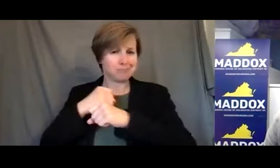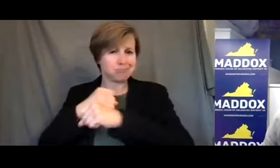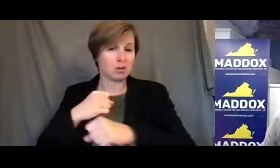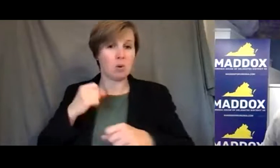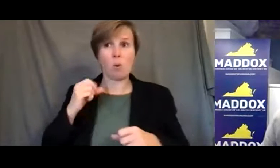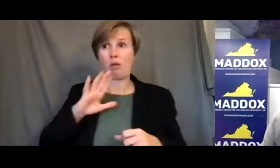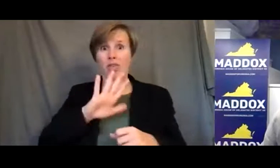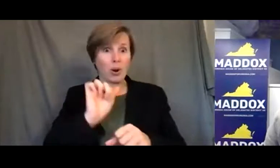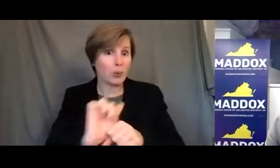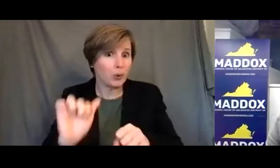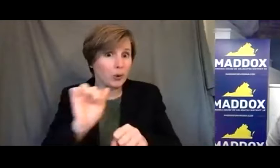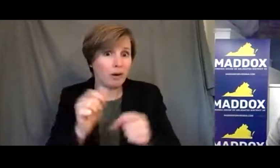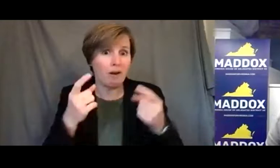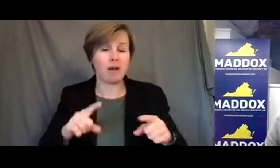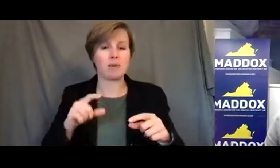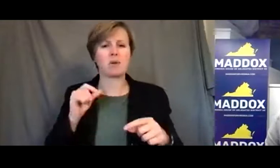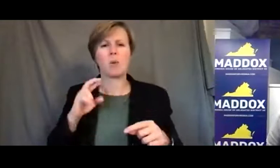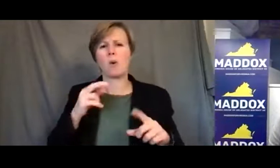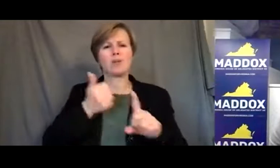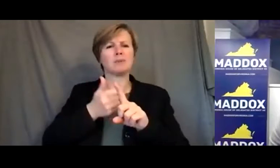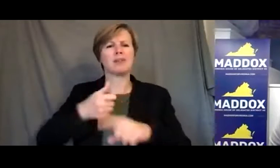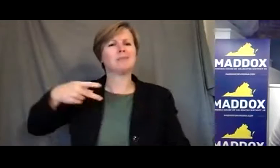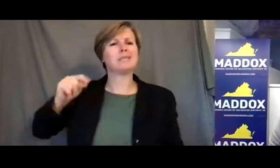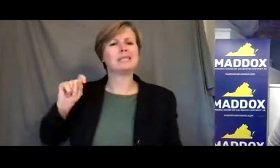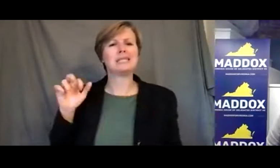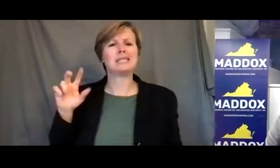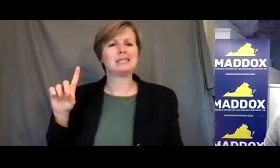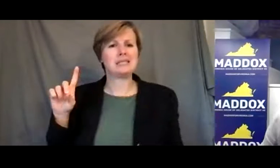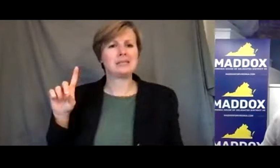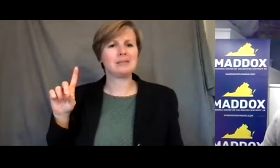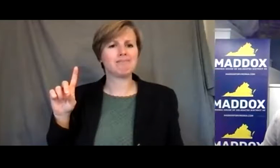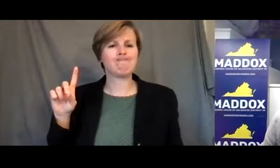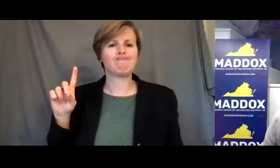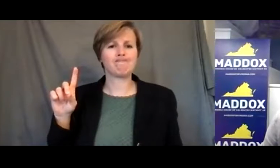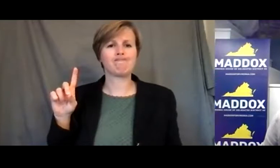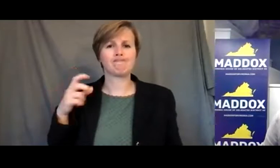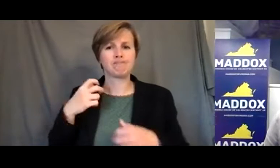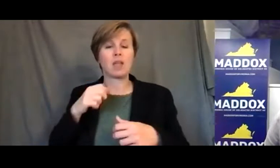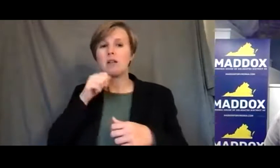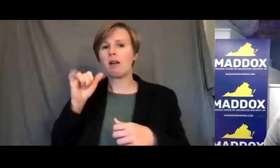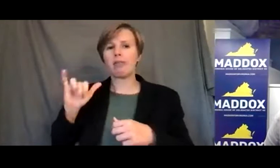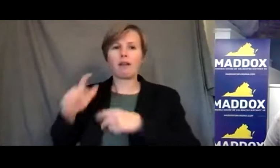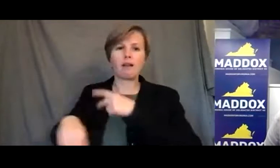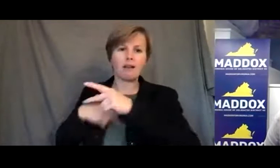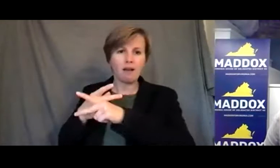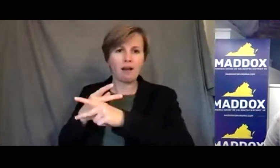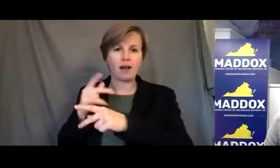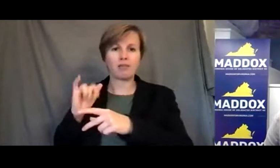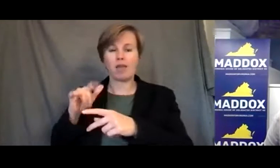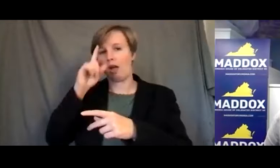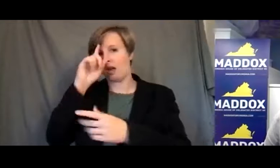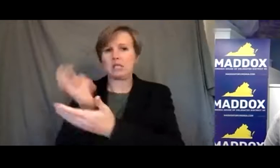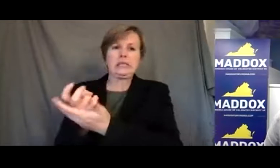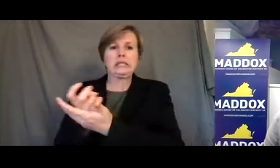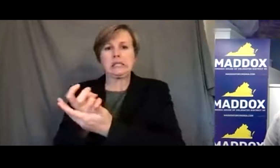work, or they've suffered from post-traumatic stress disorder. And not just the kind of PTSD that gives you nightmares and